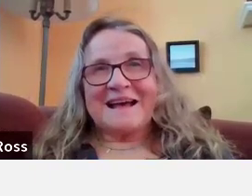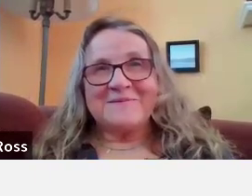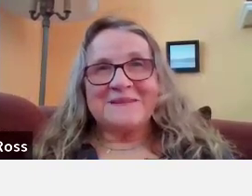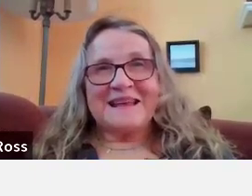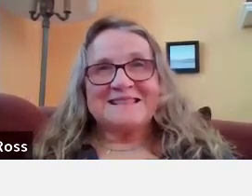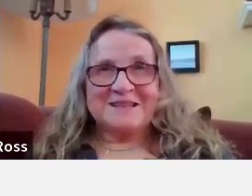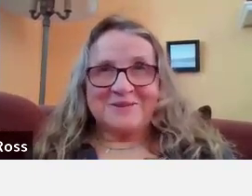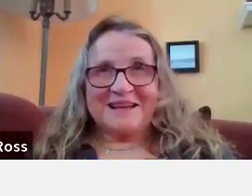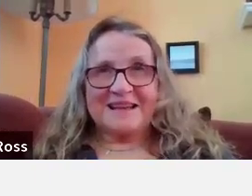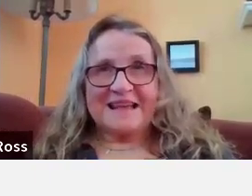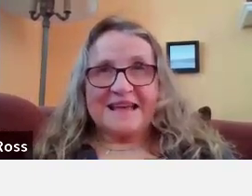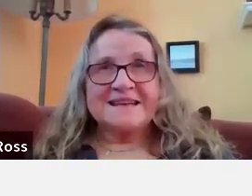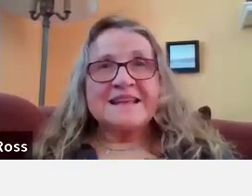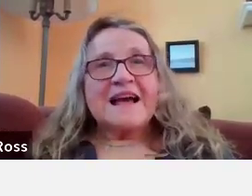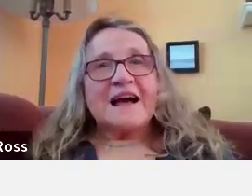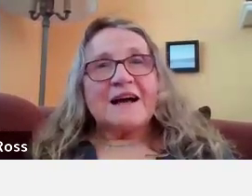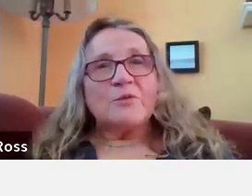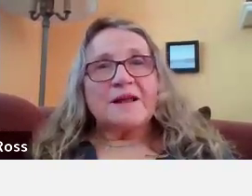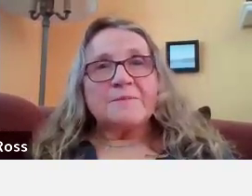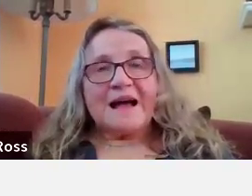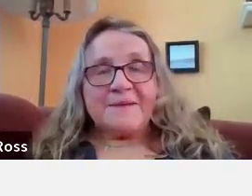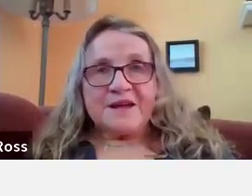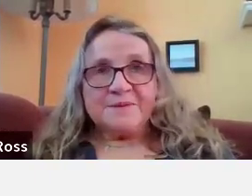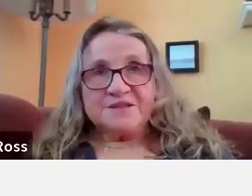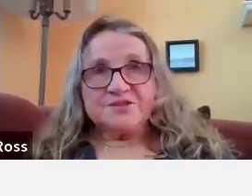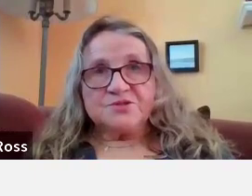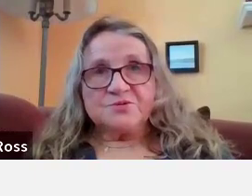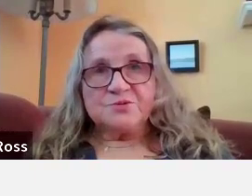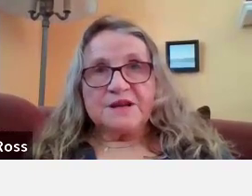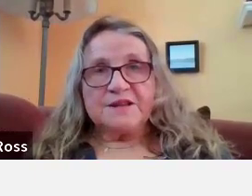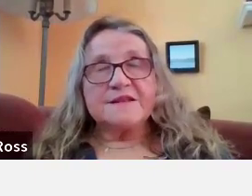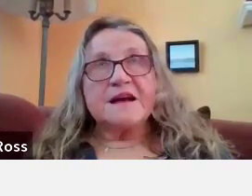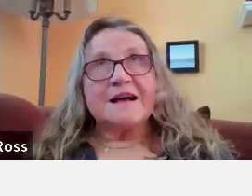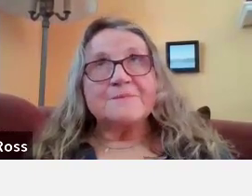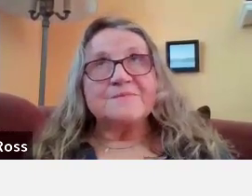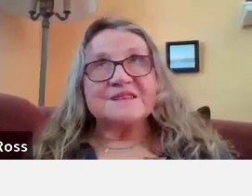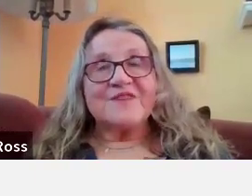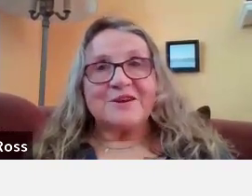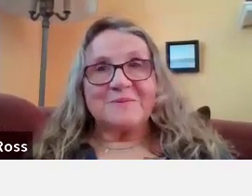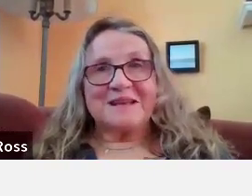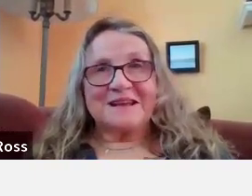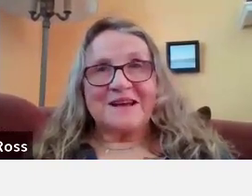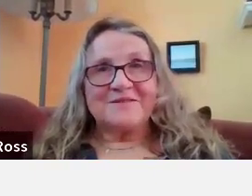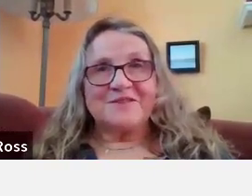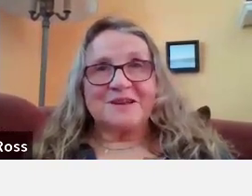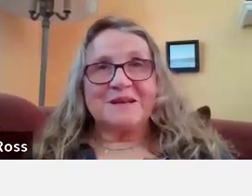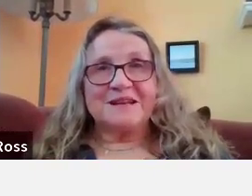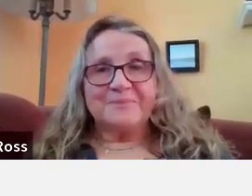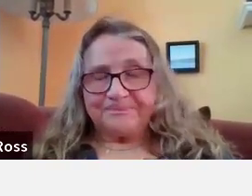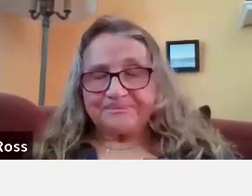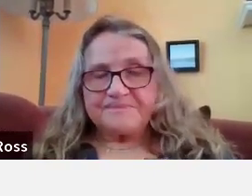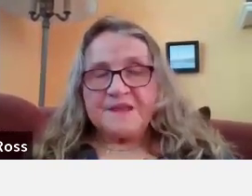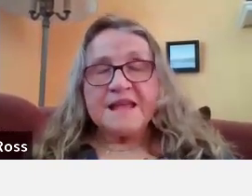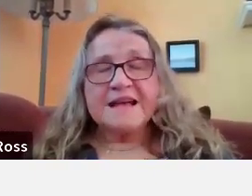and Dingra again. What I'm coming to this final meeting of the